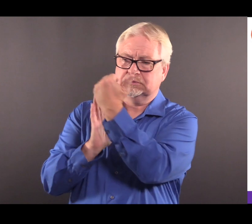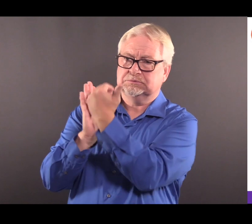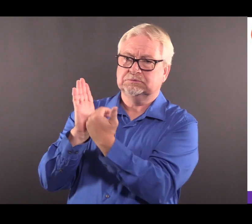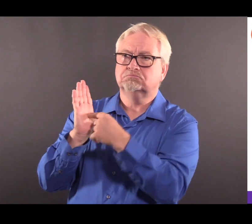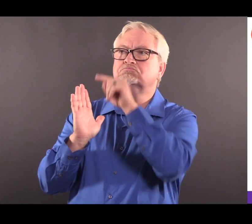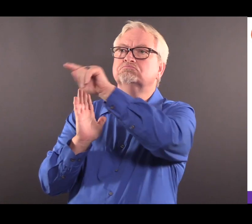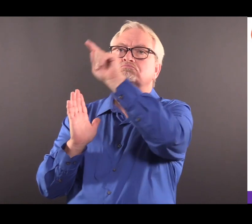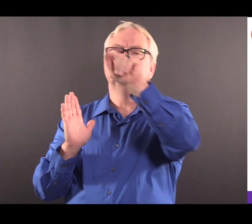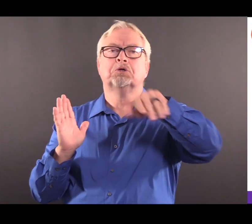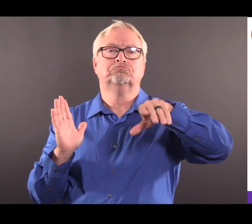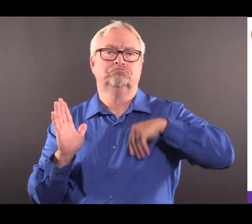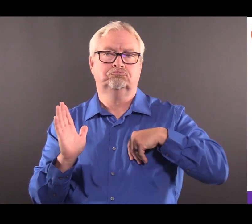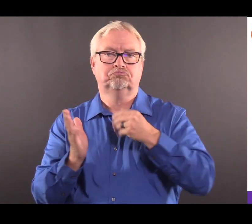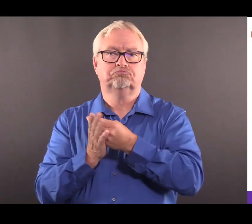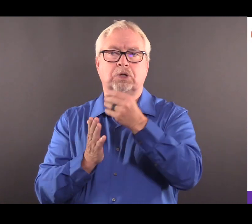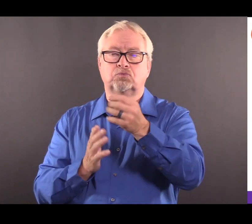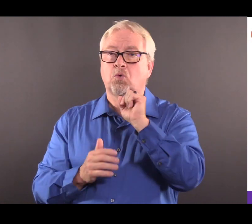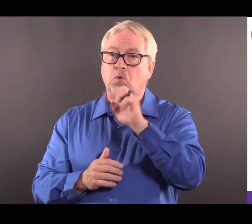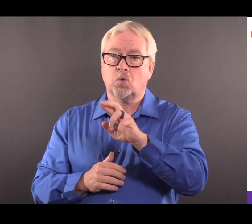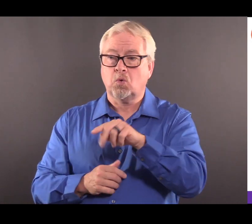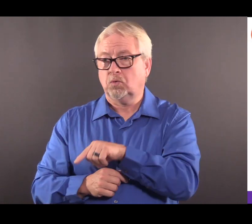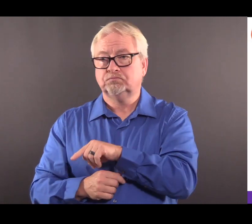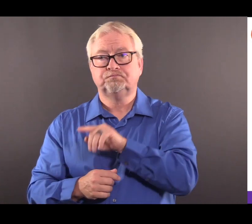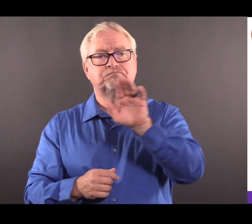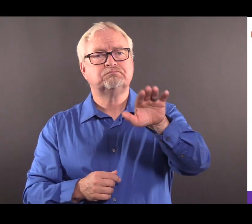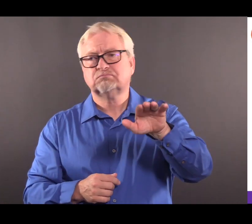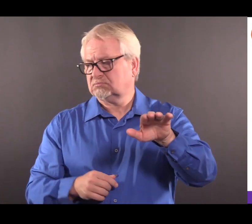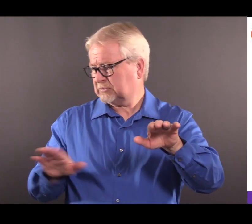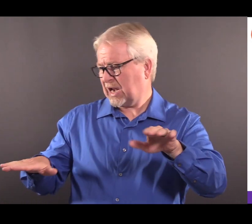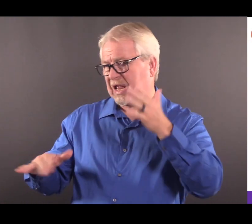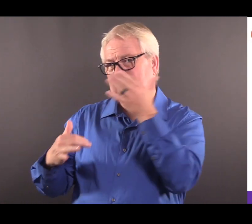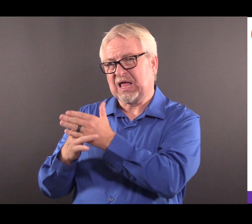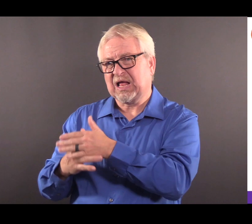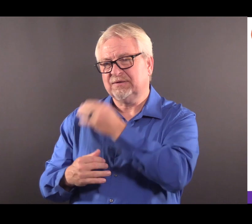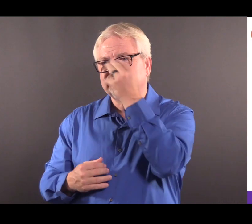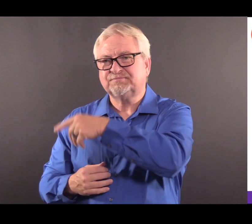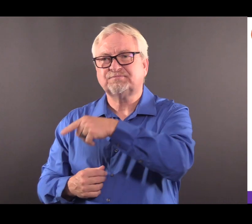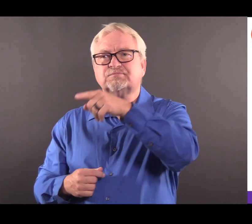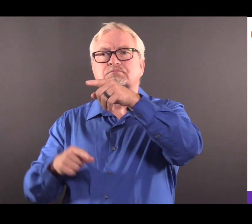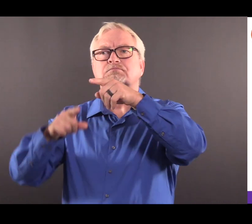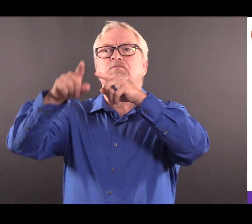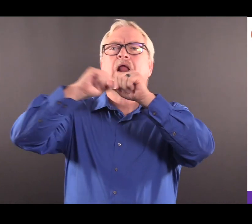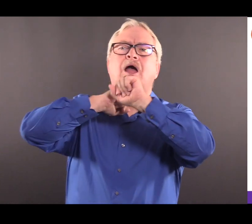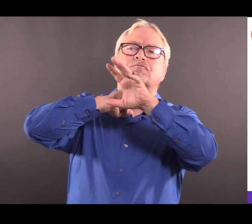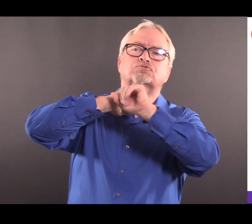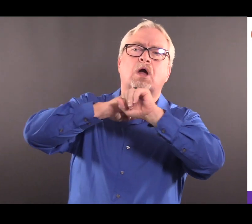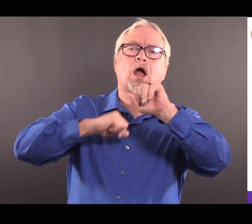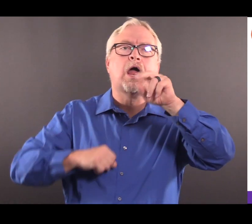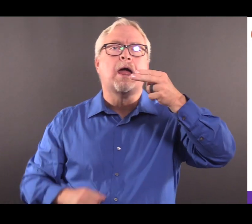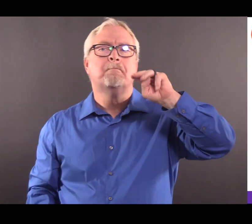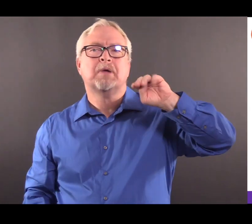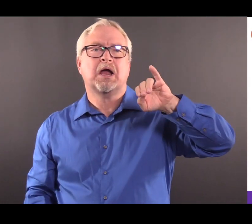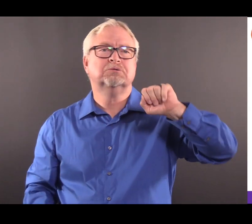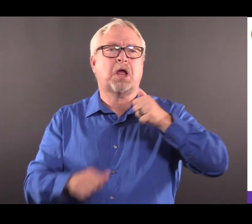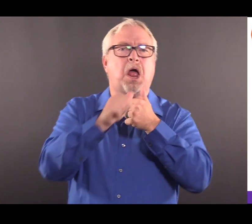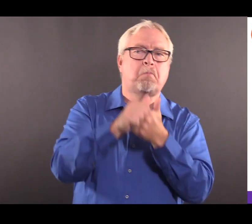list of acceptable databases, or step in to prevent companies from advertising a